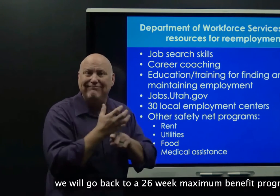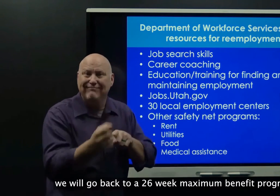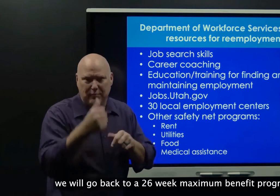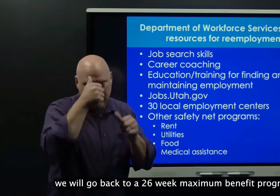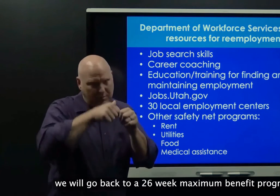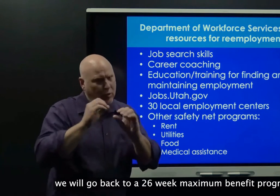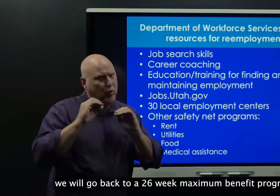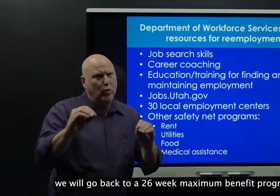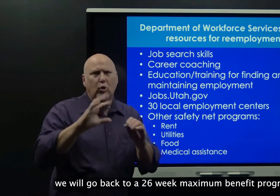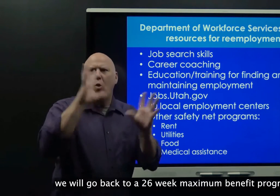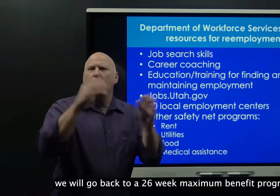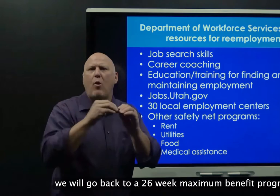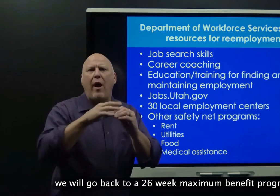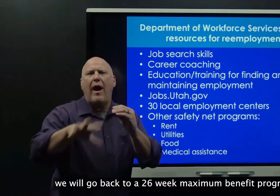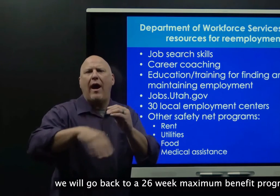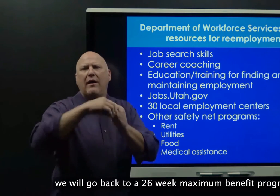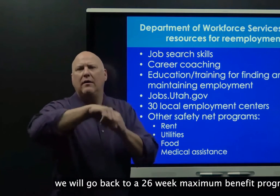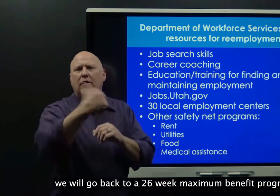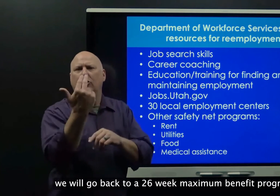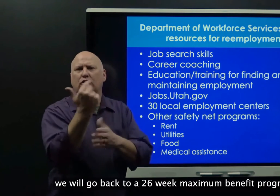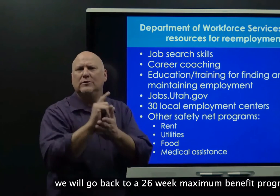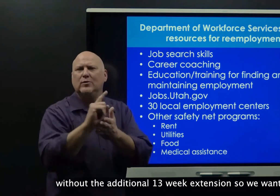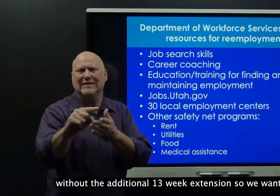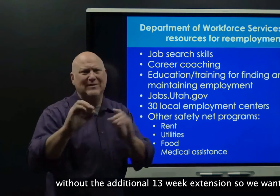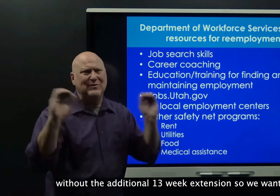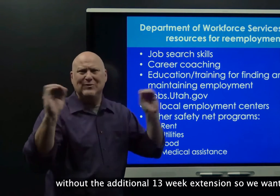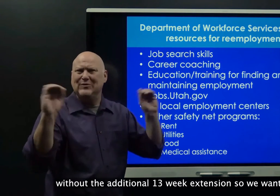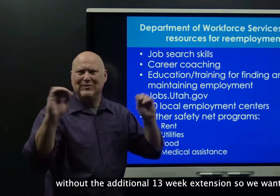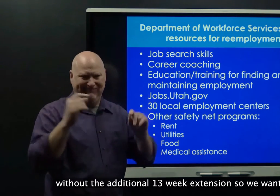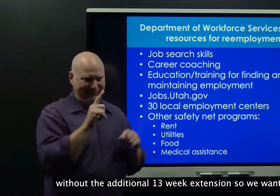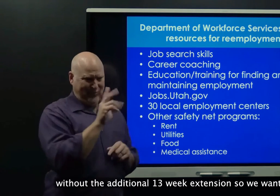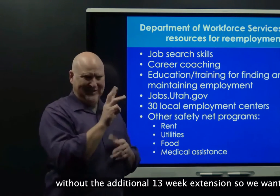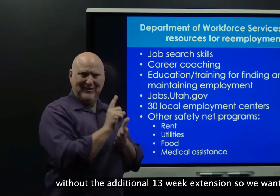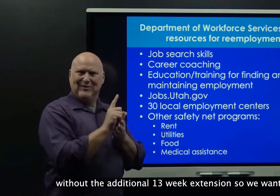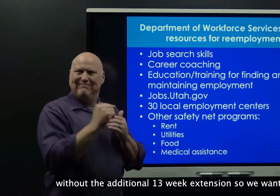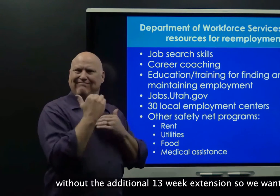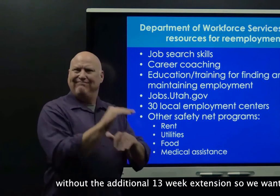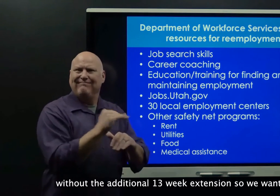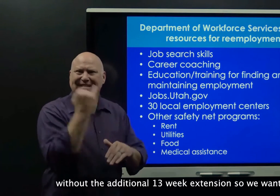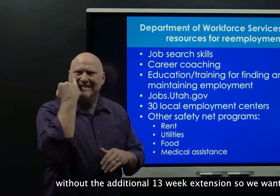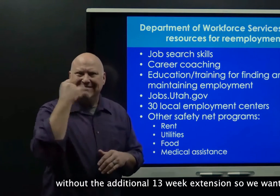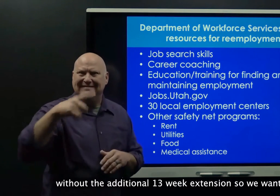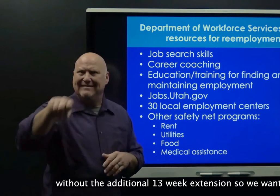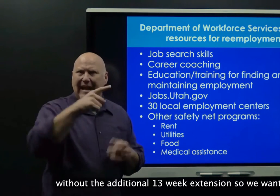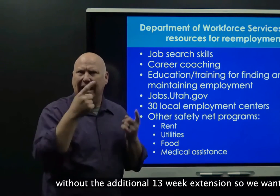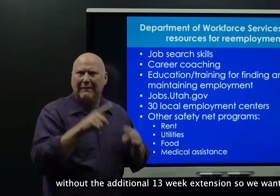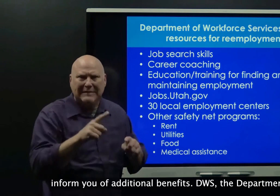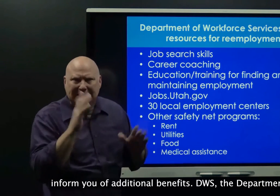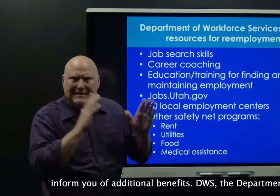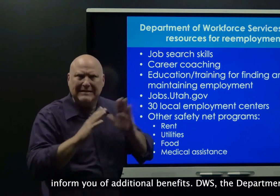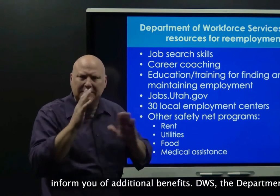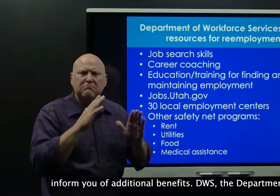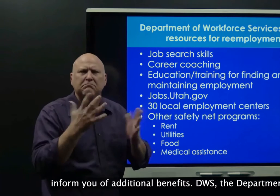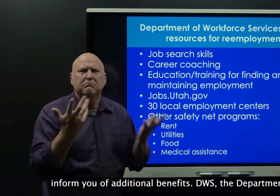to a 26-week maximum benefit program without the additional 13-week extension, so we want to inform you of additional